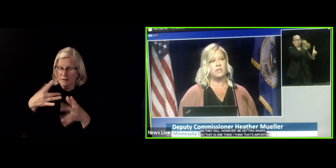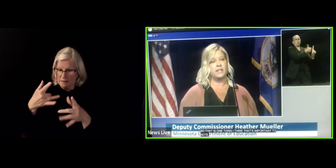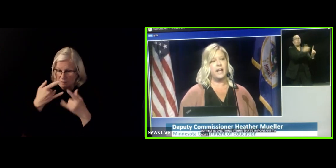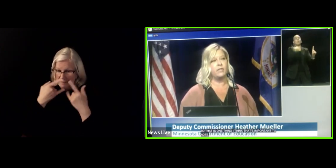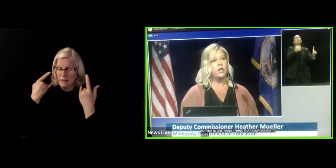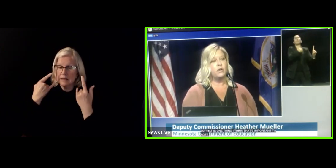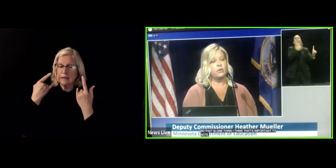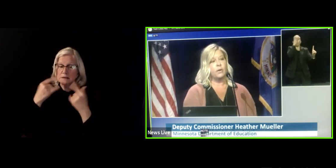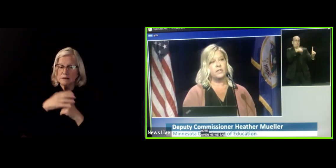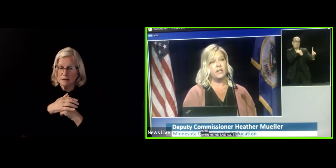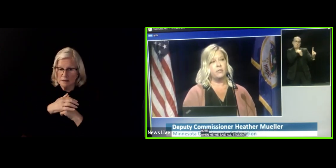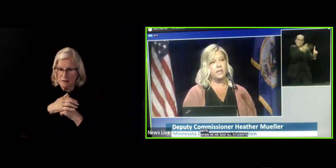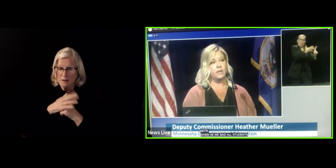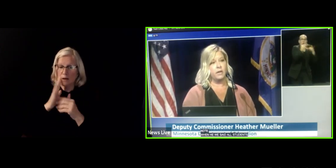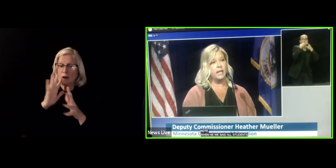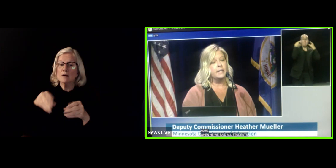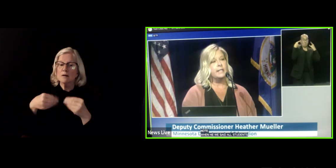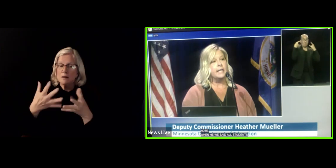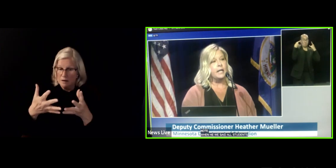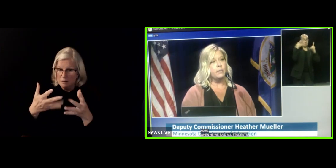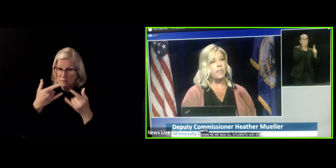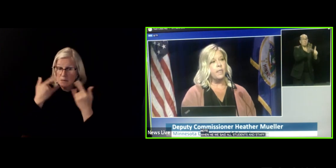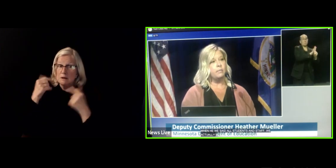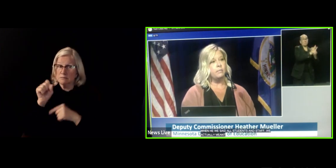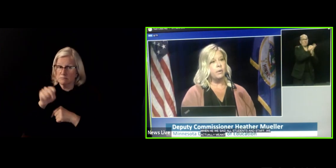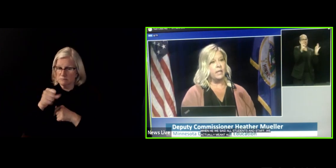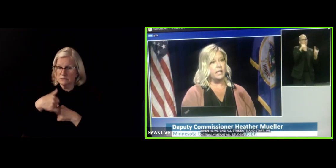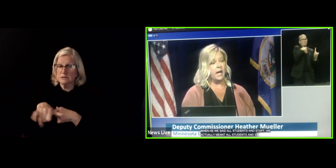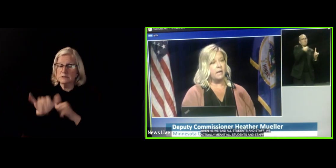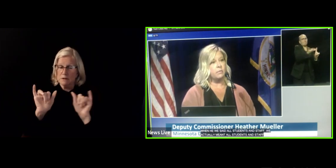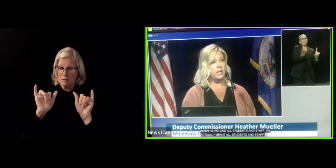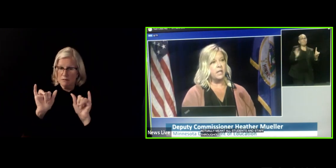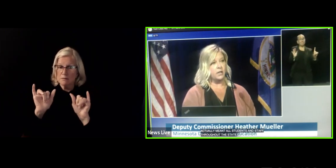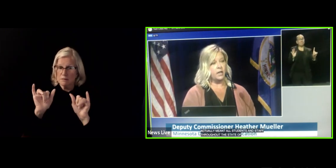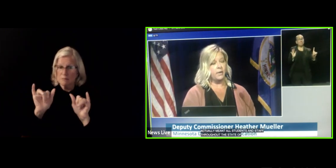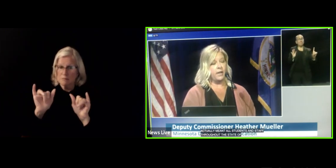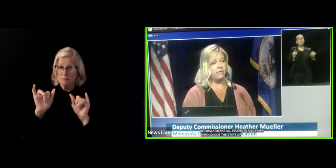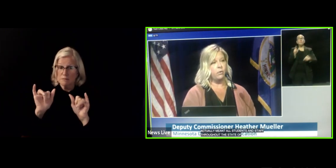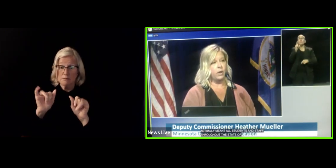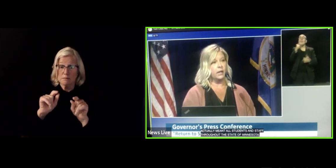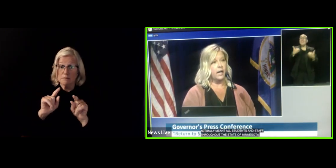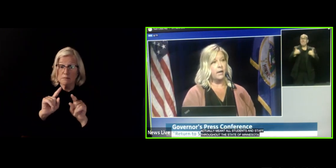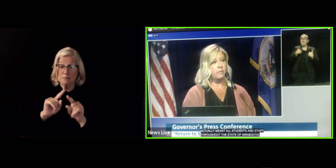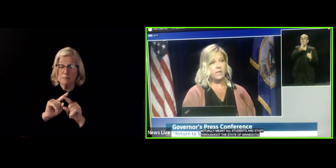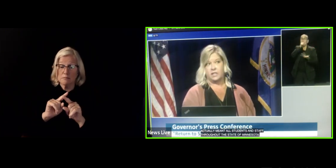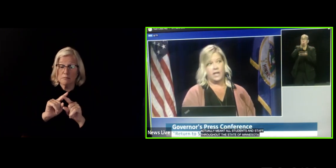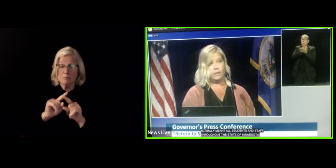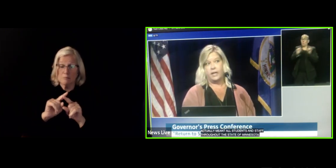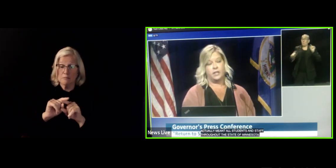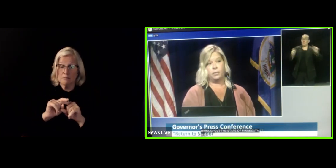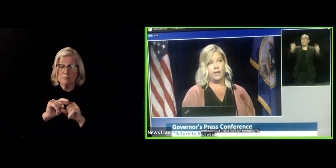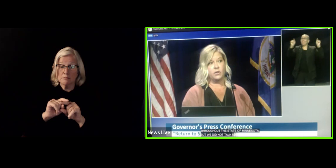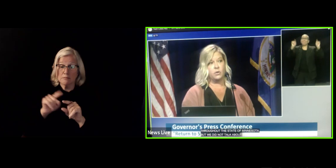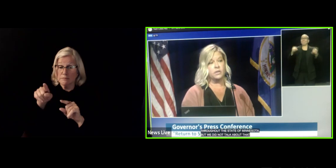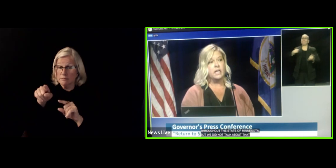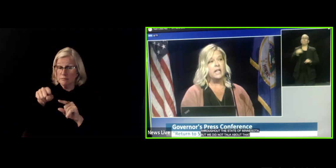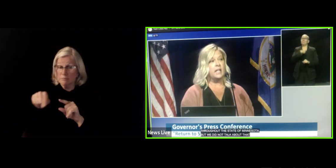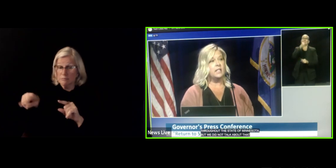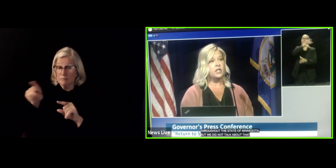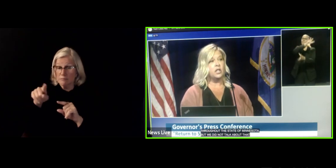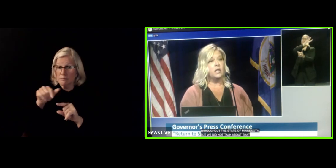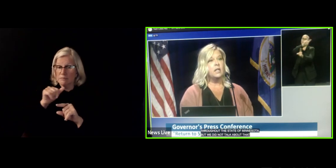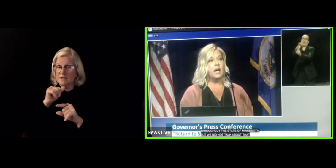students and staff throughout the state of Minnesota. But we did not talk about that for, this does not apply to private schools.